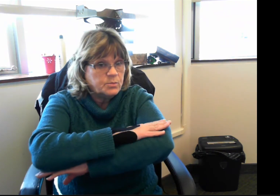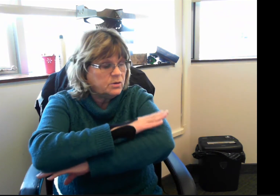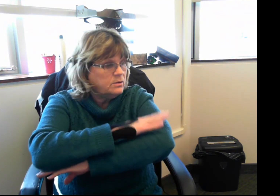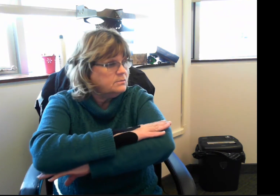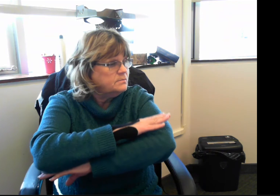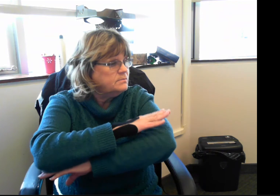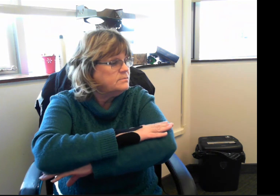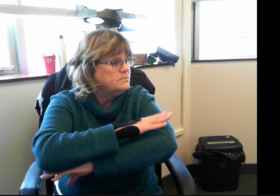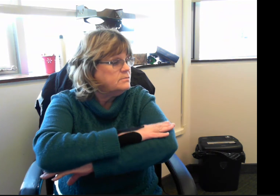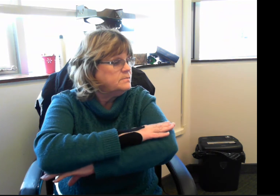table,